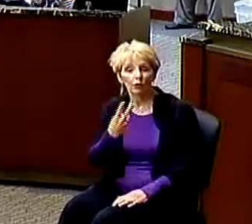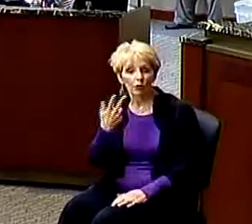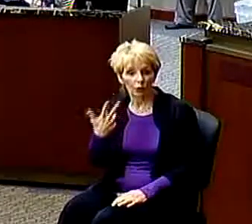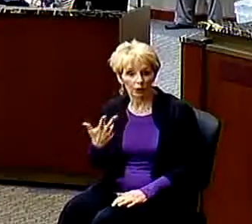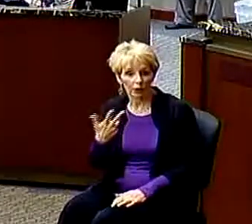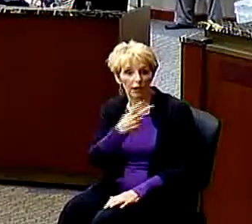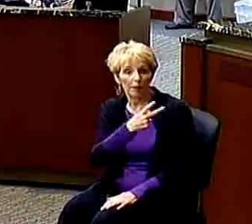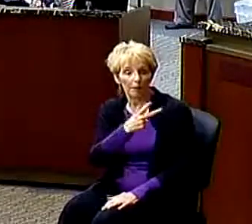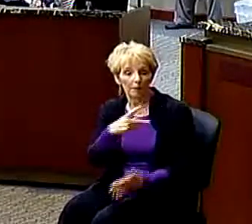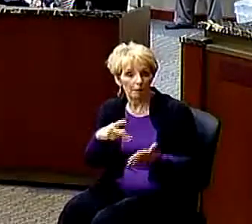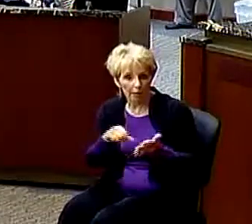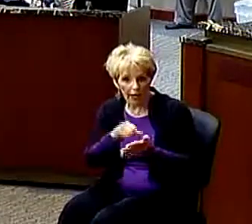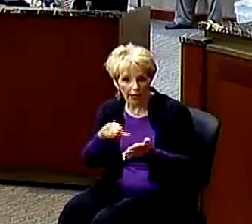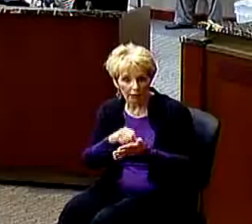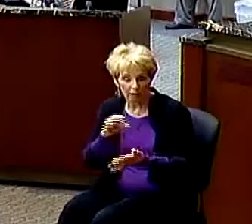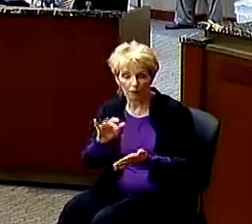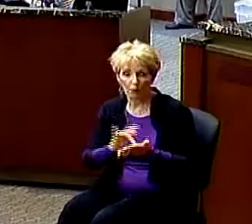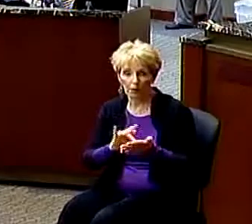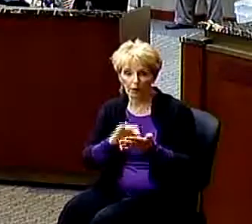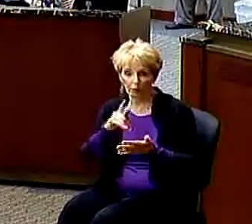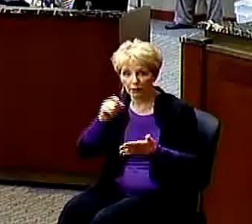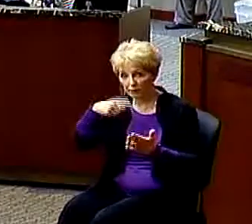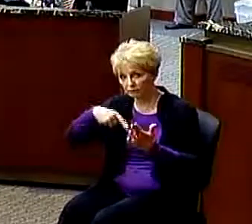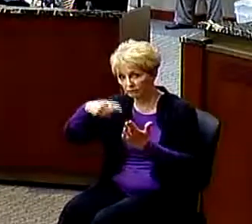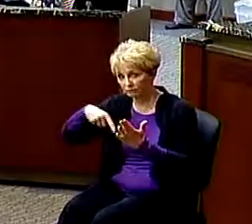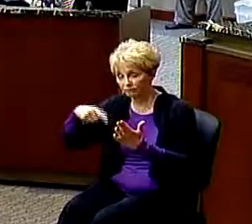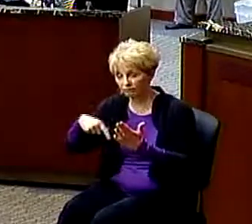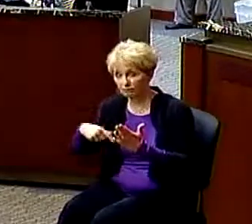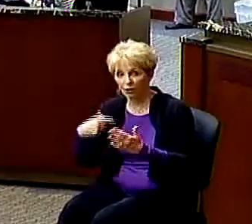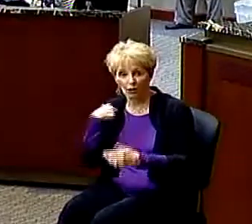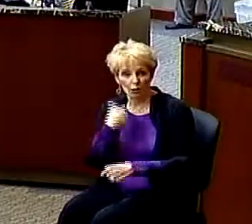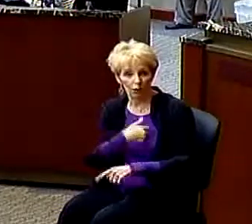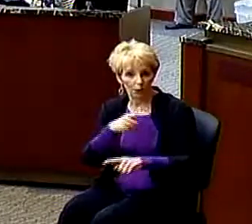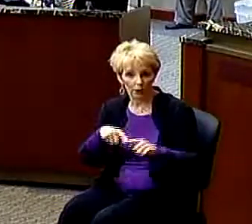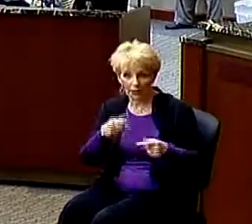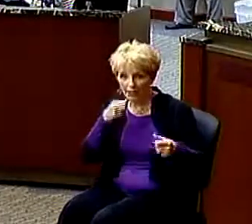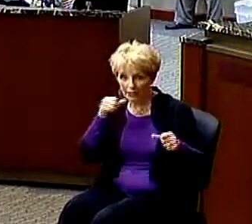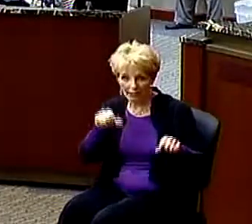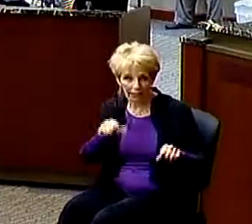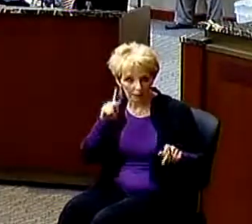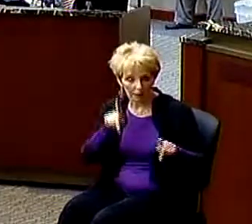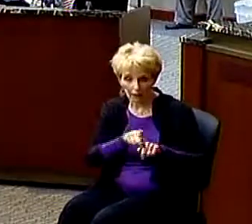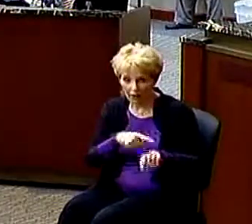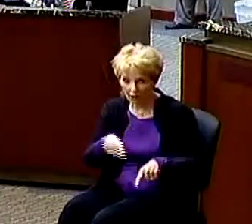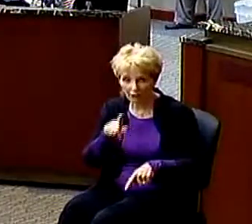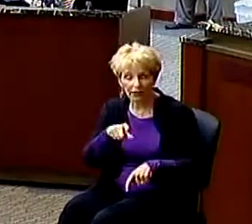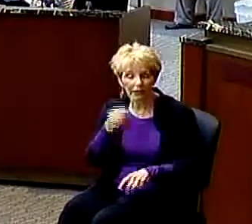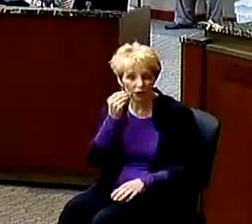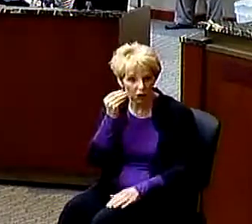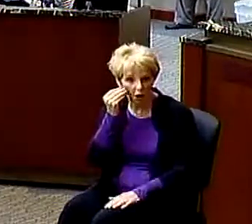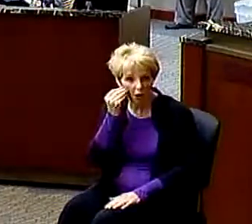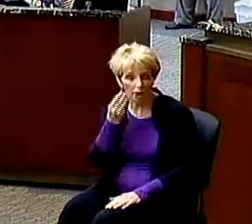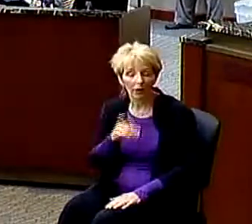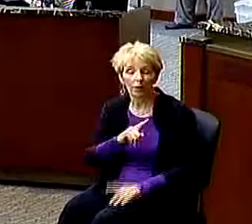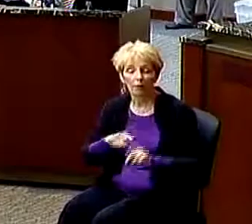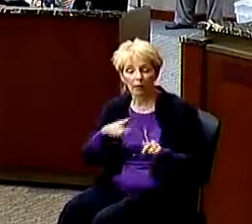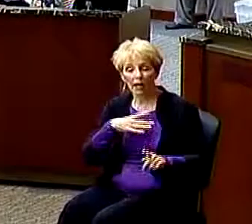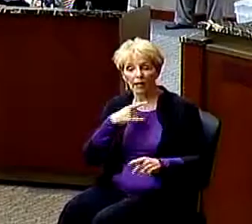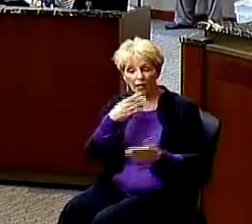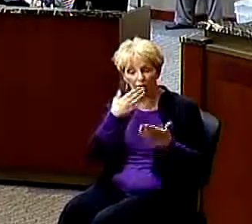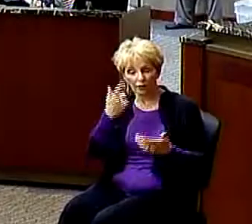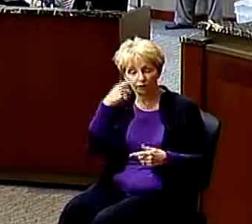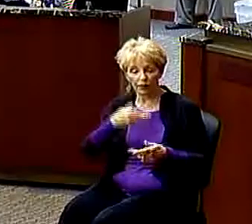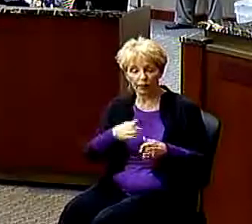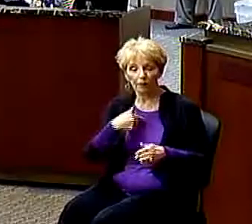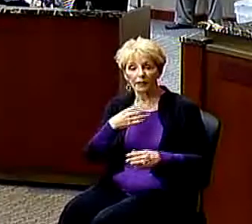two or three pages of medical bills. You know, we can't deny people like that. They need a home. But I would like to thank y'all for